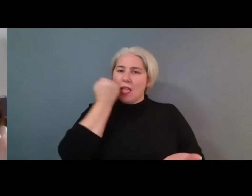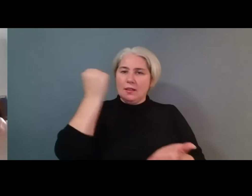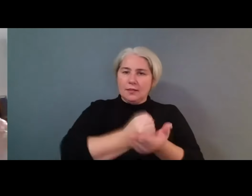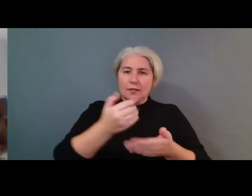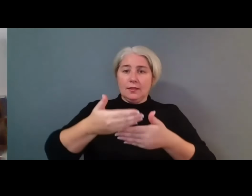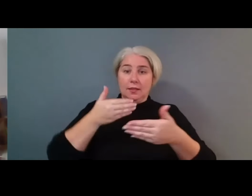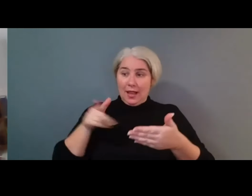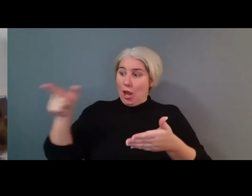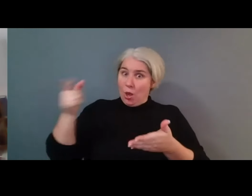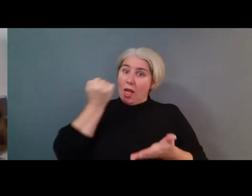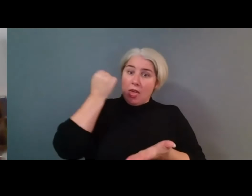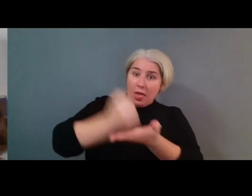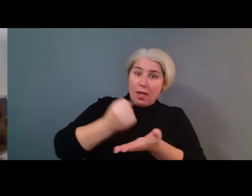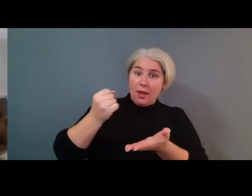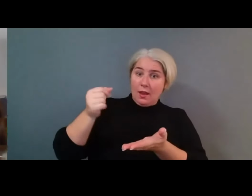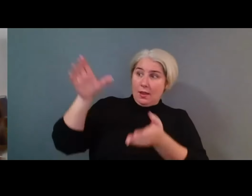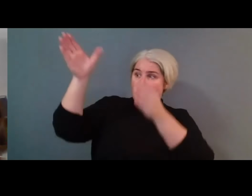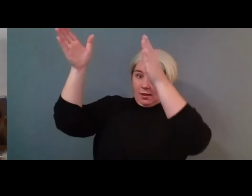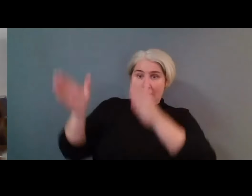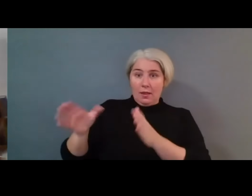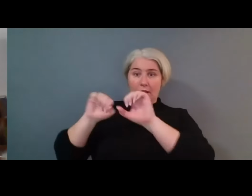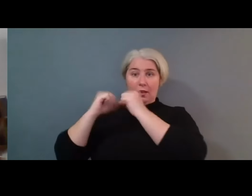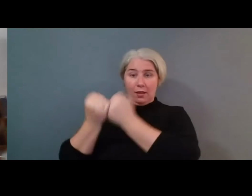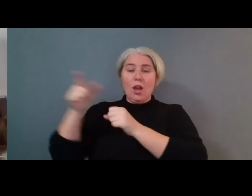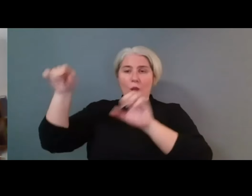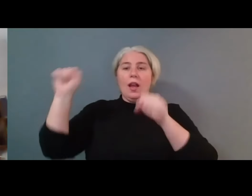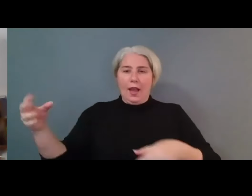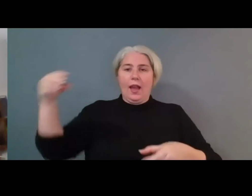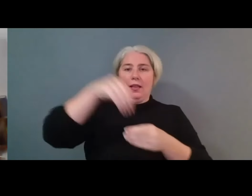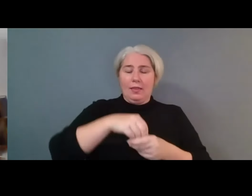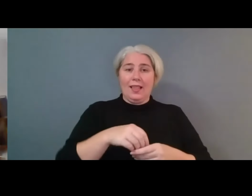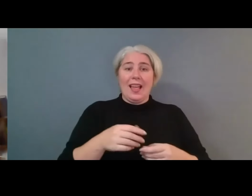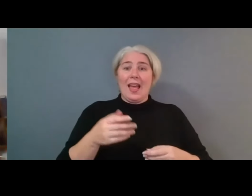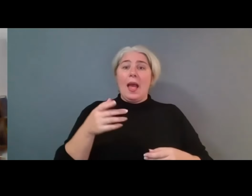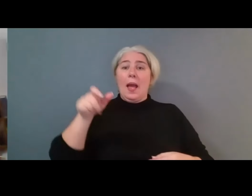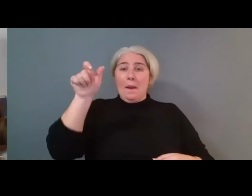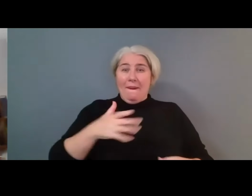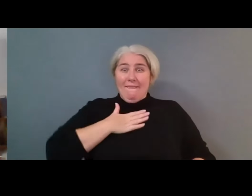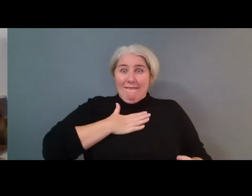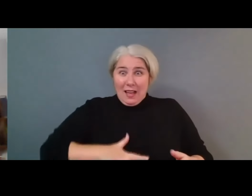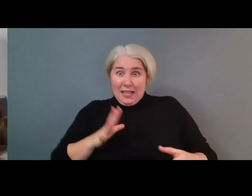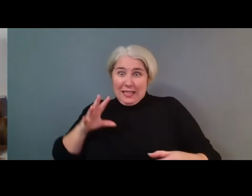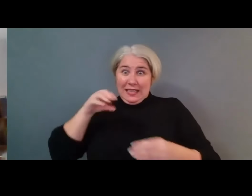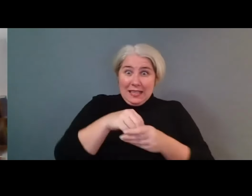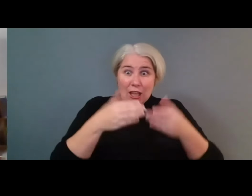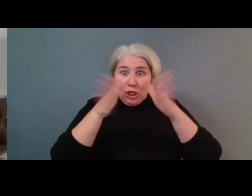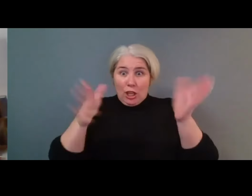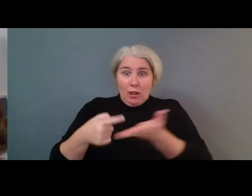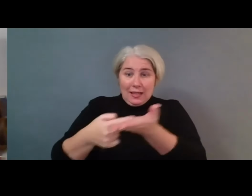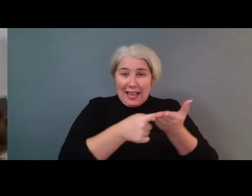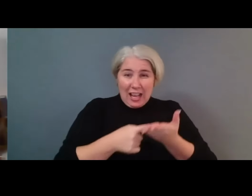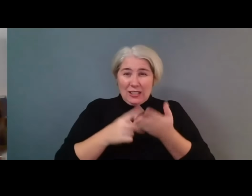discussion. So it's always worth a try to get accredited for that day of general discussion, and then you will see if you